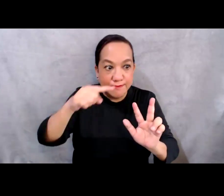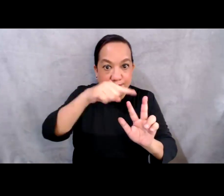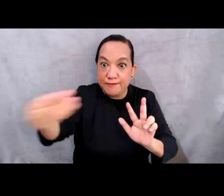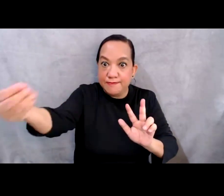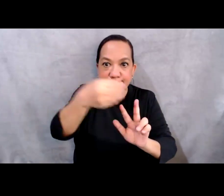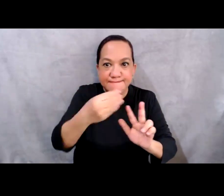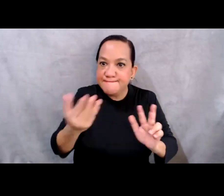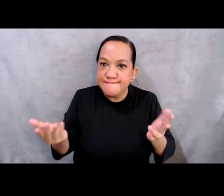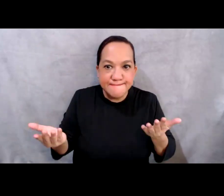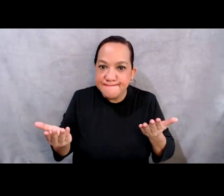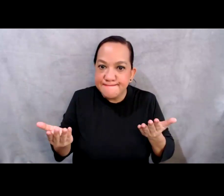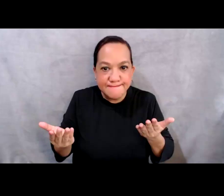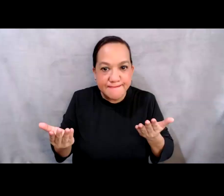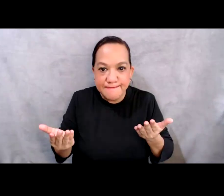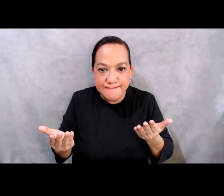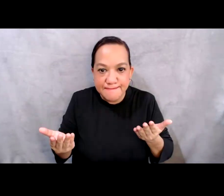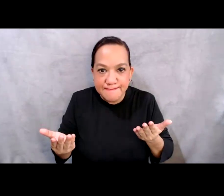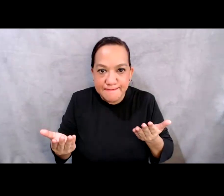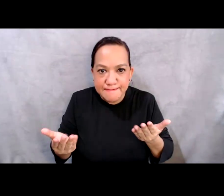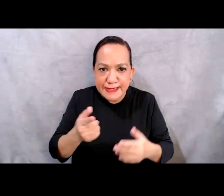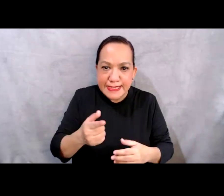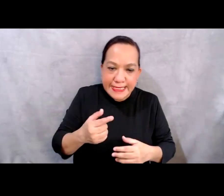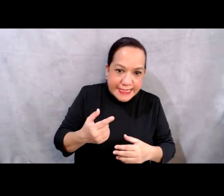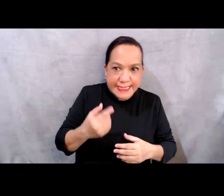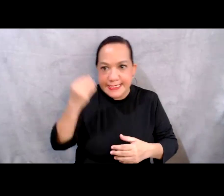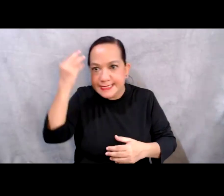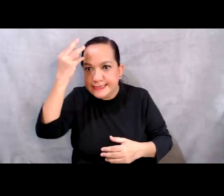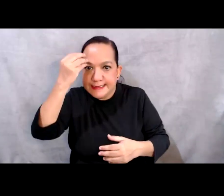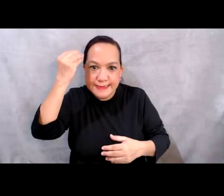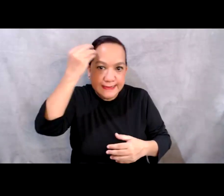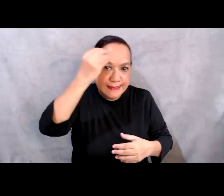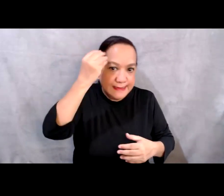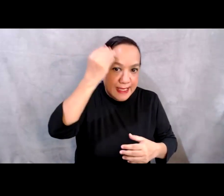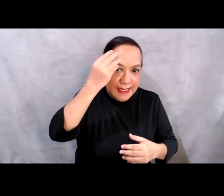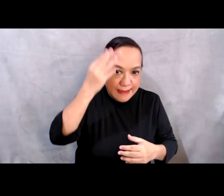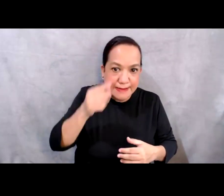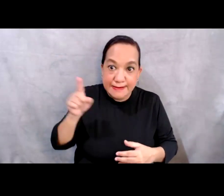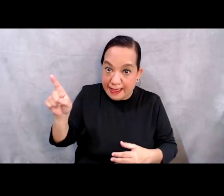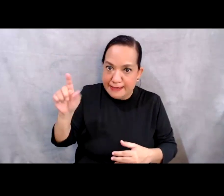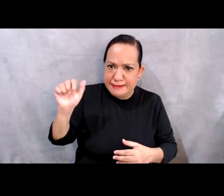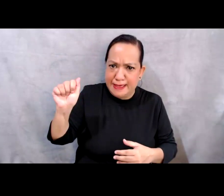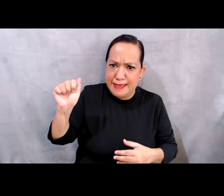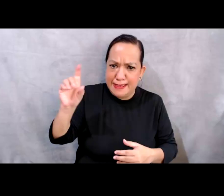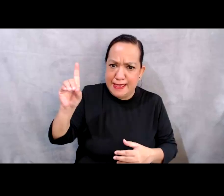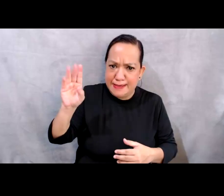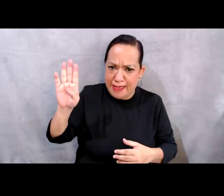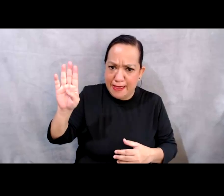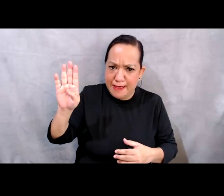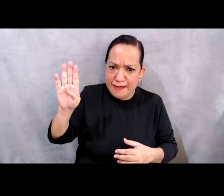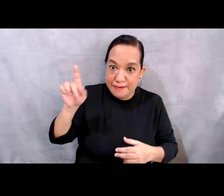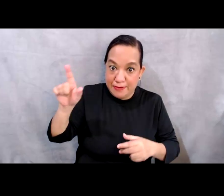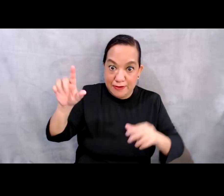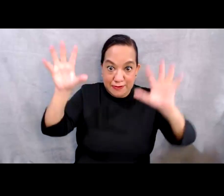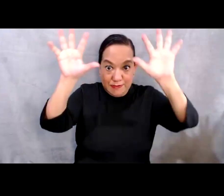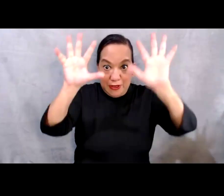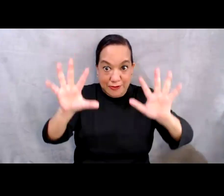concerned because ADB's climate smart critical minerals project is going into provinces